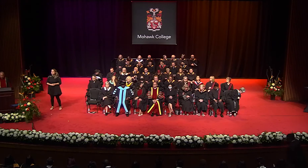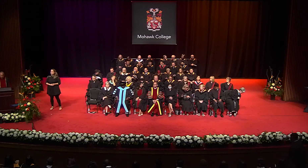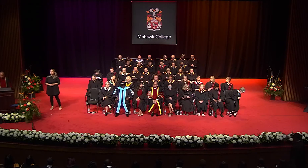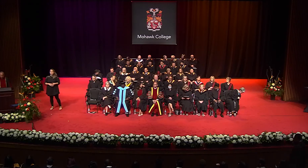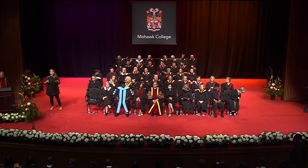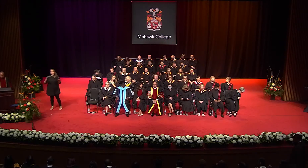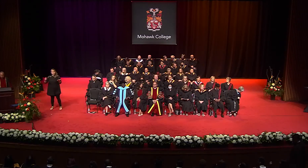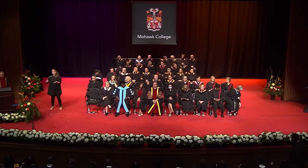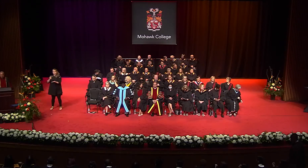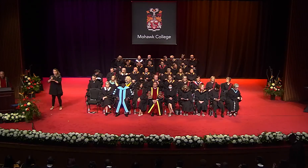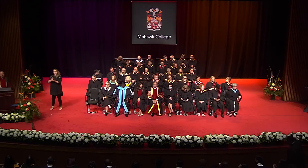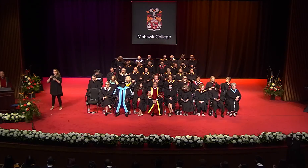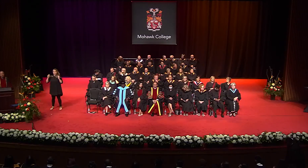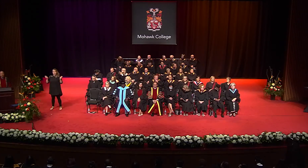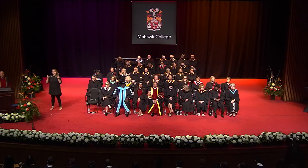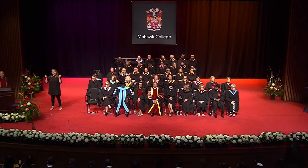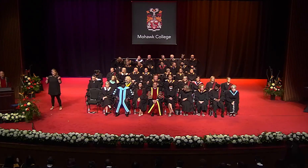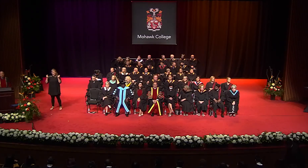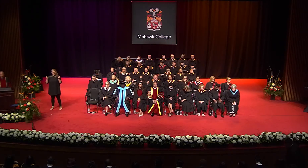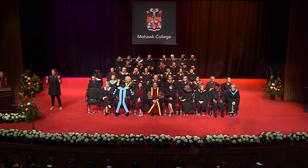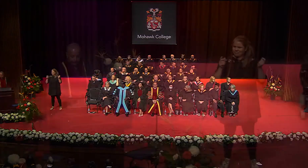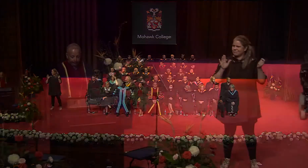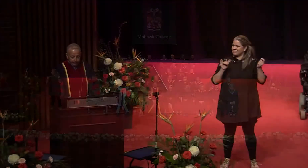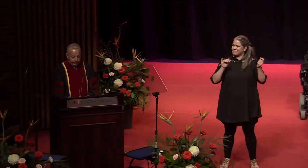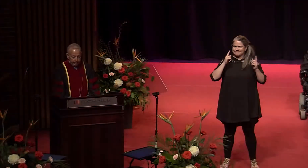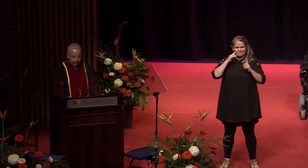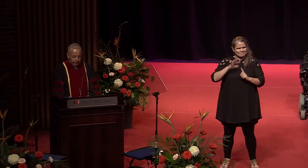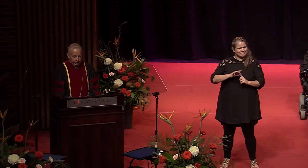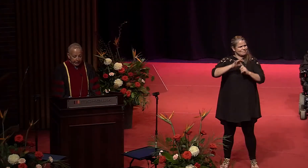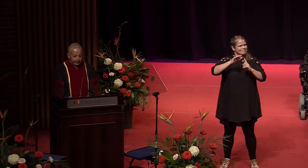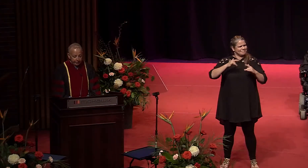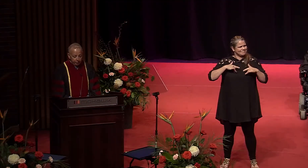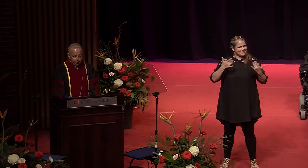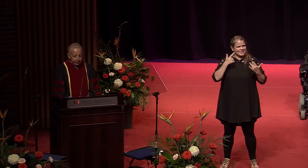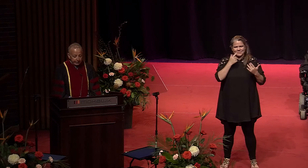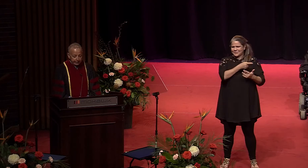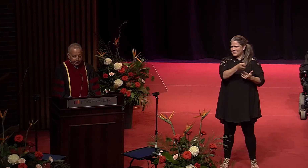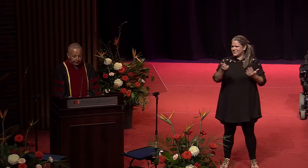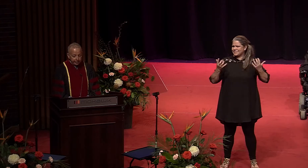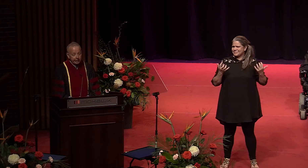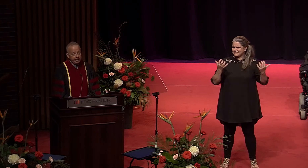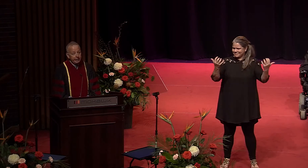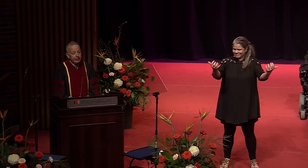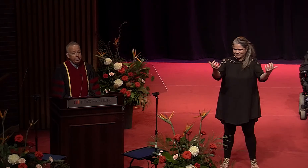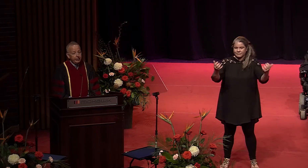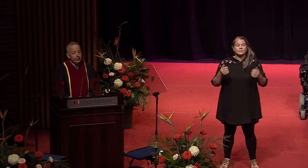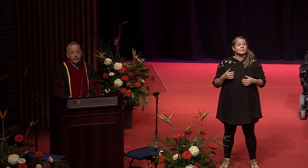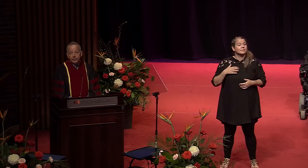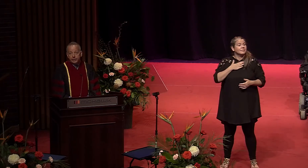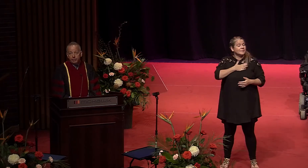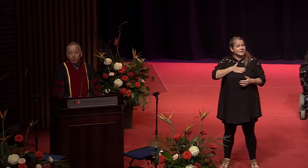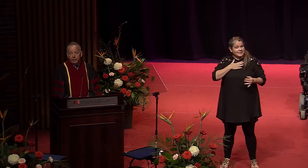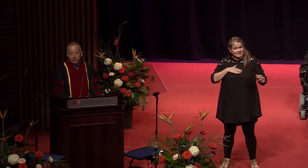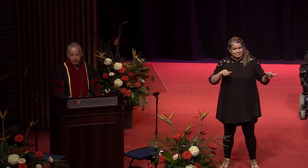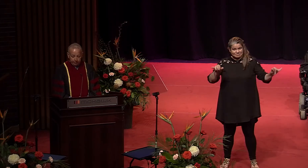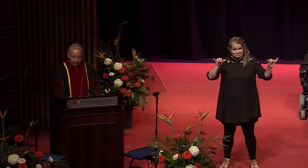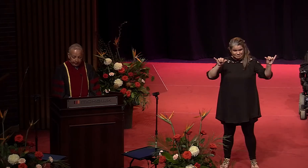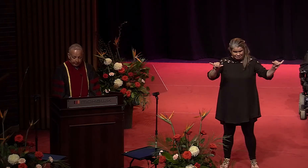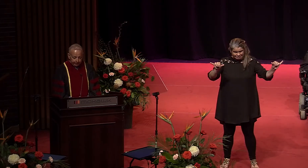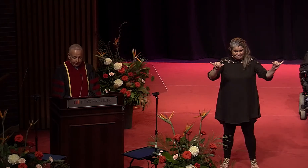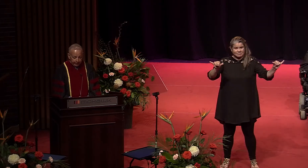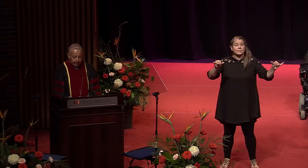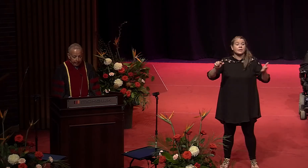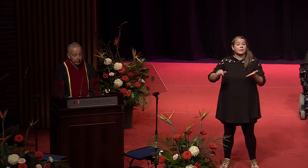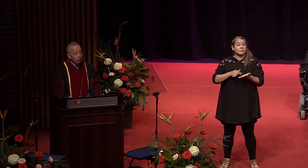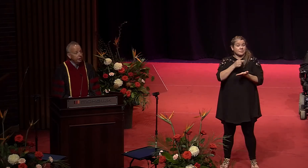Convocation is a special celebration for all in attendance. We ask that you please stay at your seat until the entire ceremony is